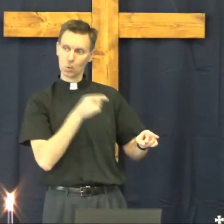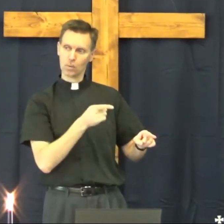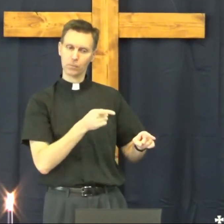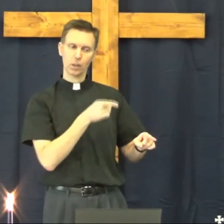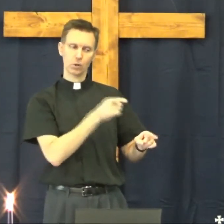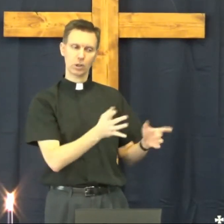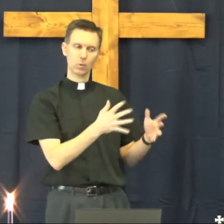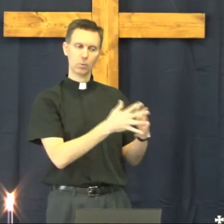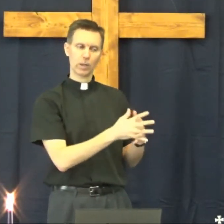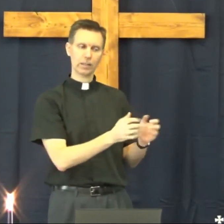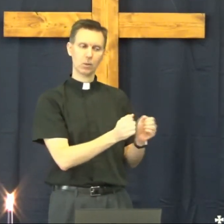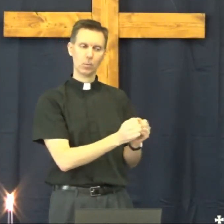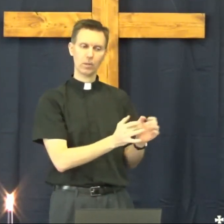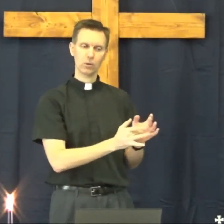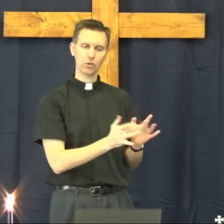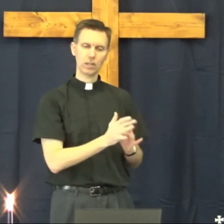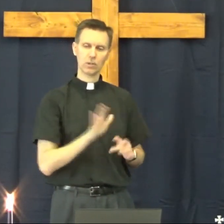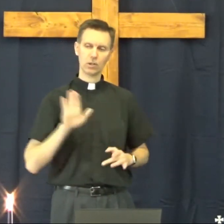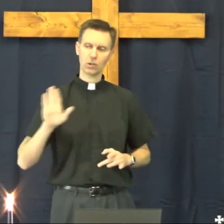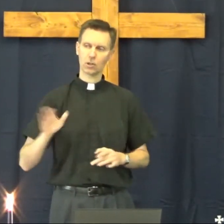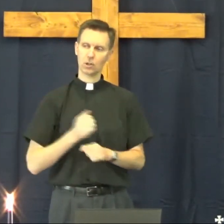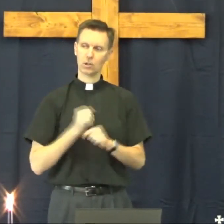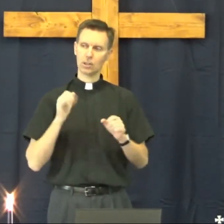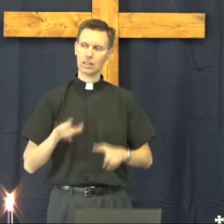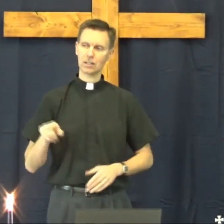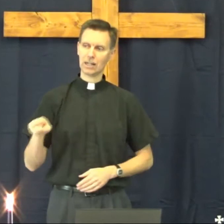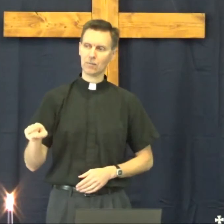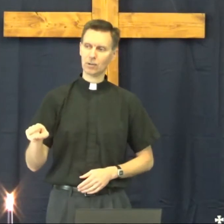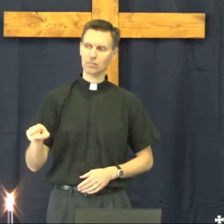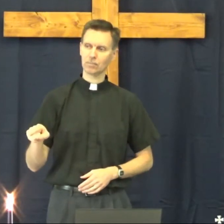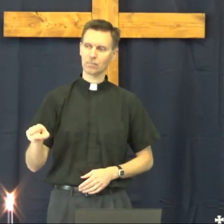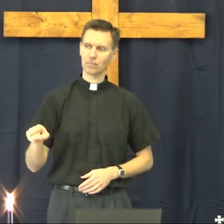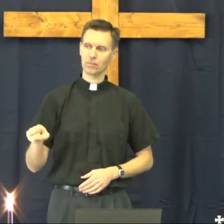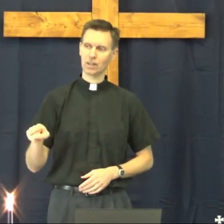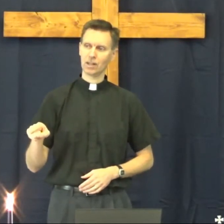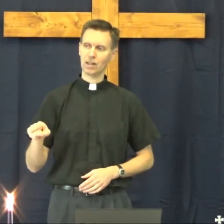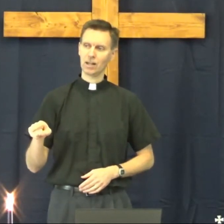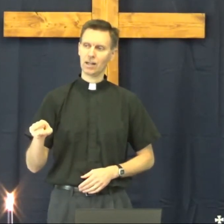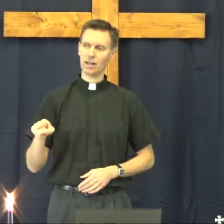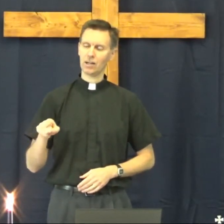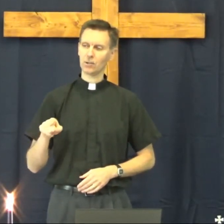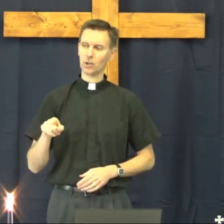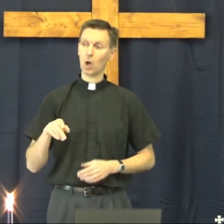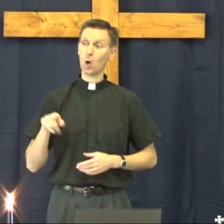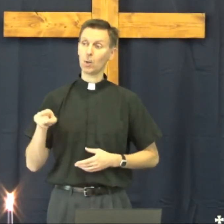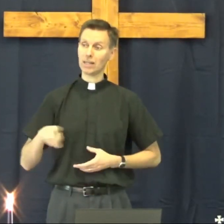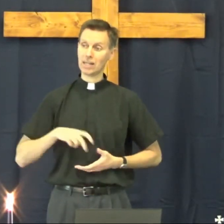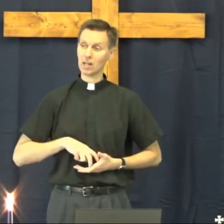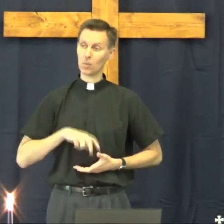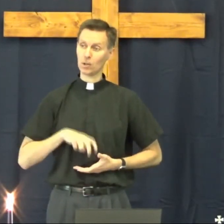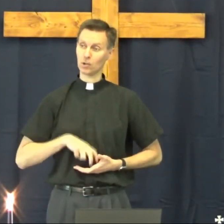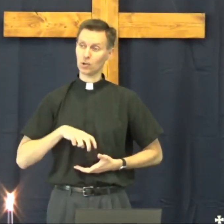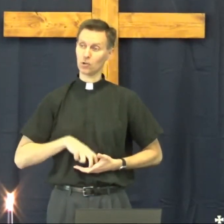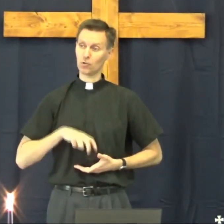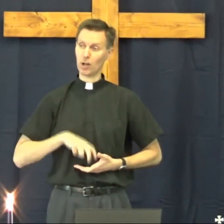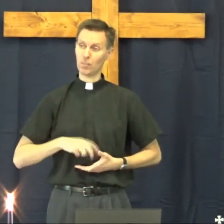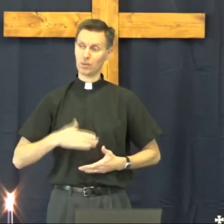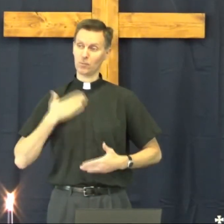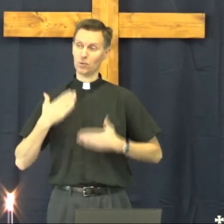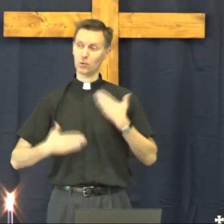she was pregnant with Jesus, the Savior. And so he was jumping for